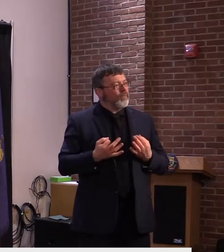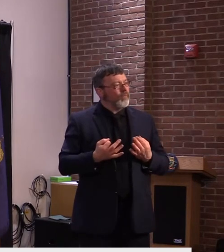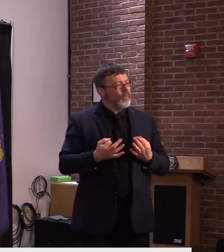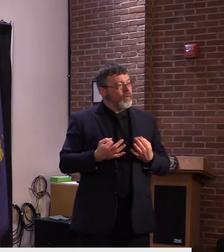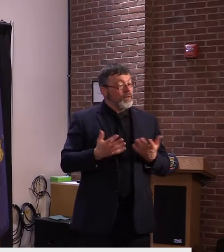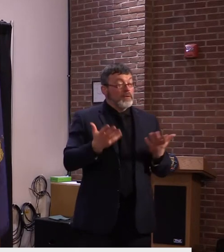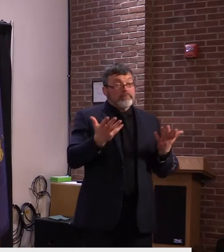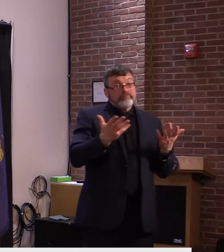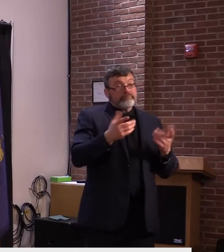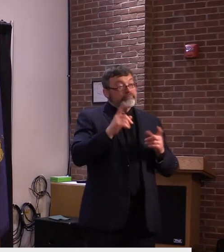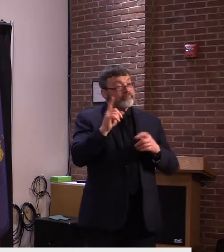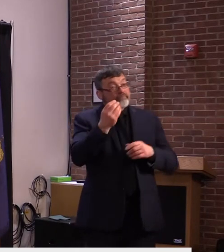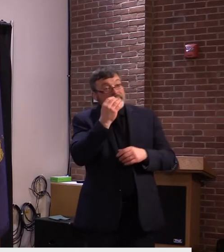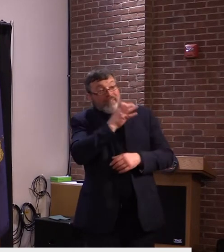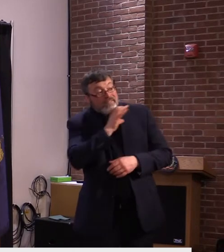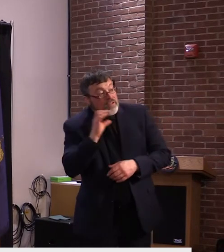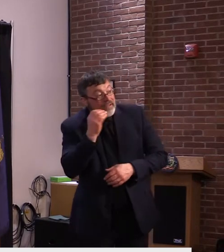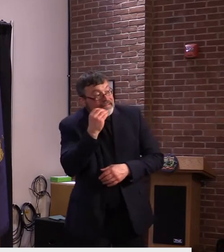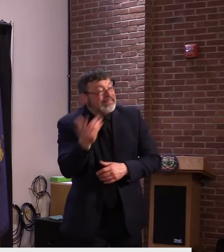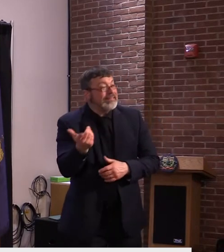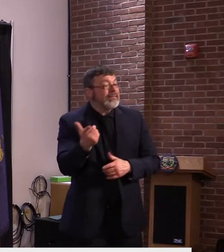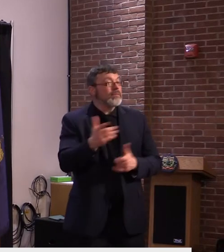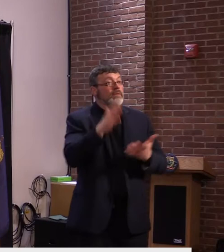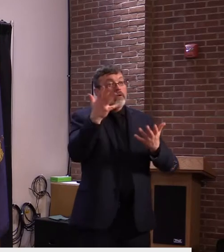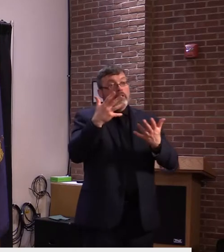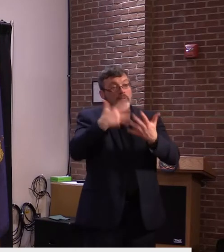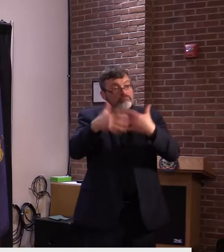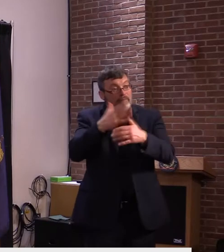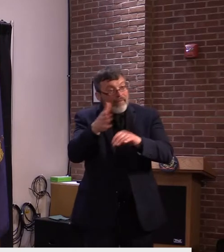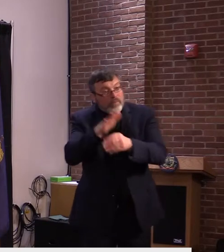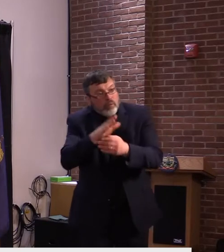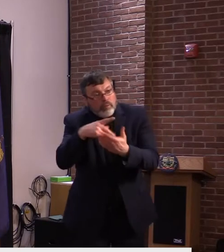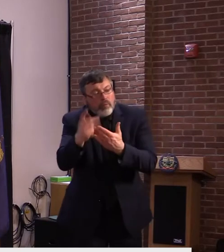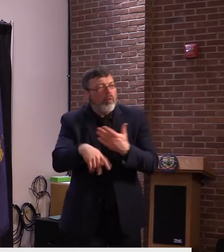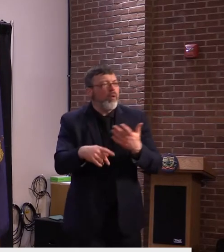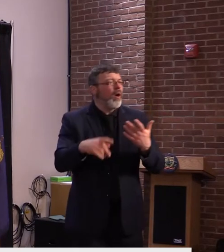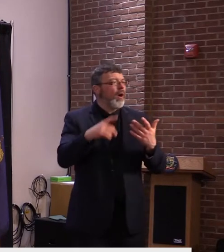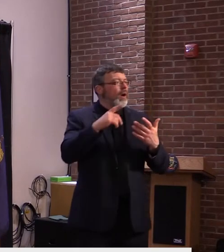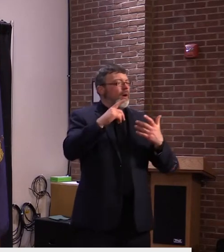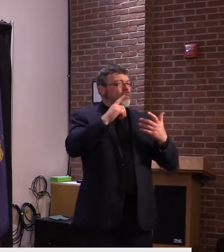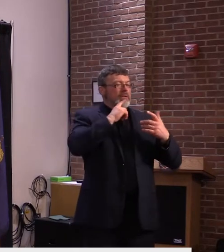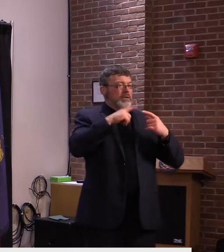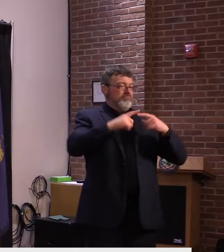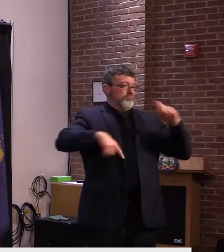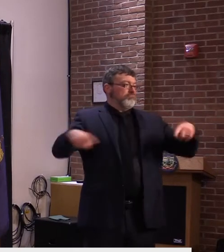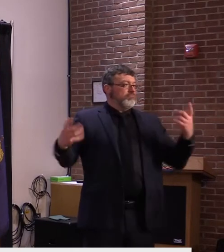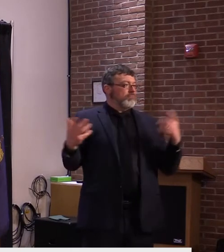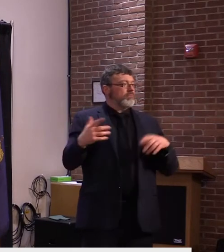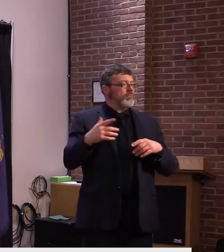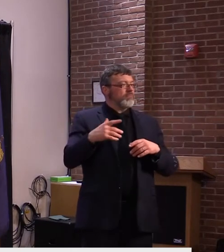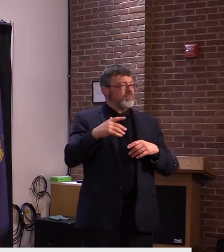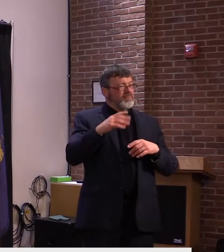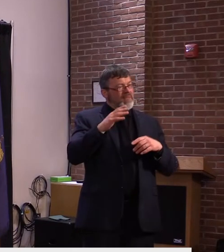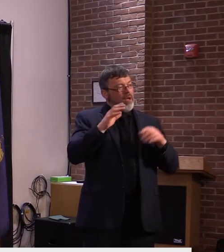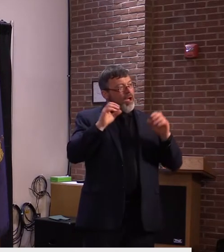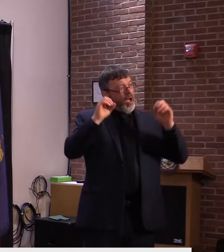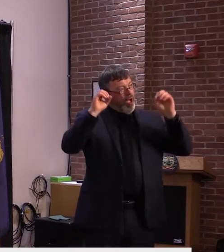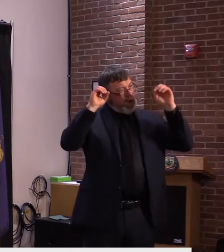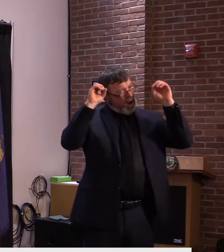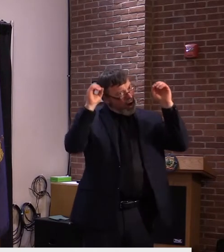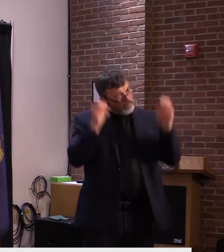normal for students, and we should just take that pressure off them. And I think it's a great opportunity to try to emphasize those things at the local